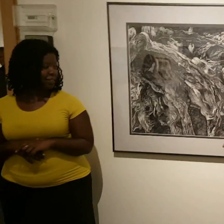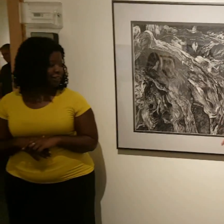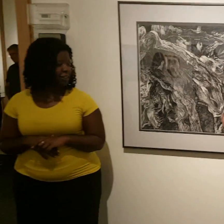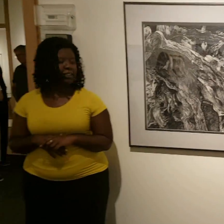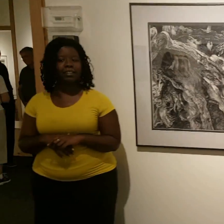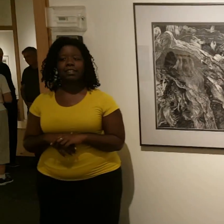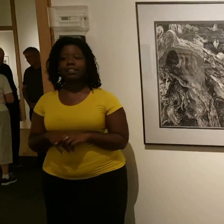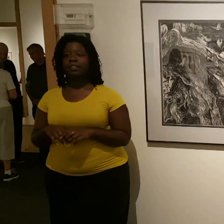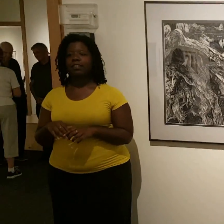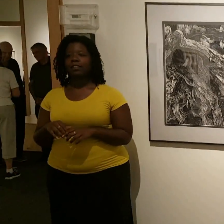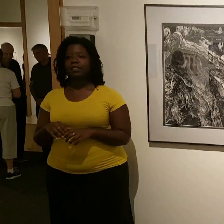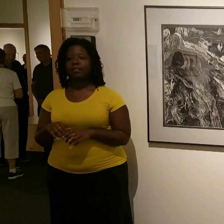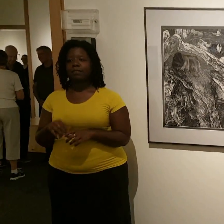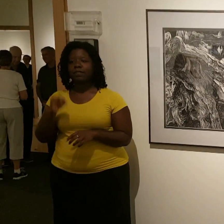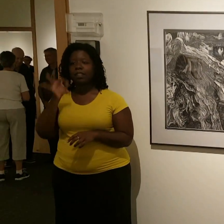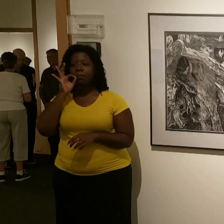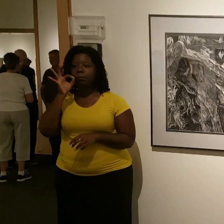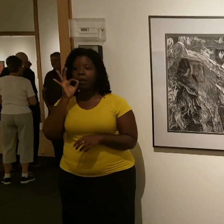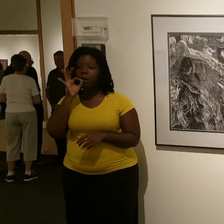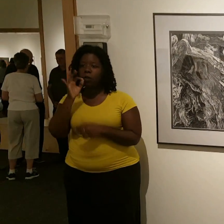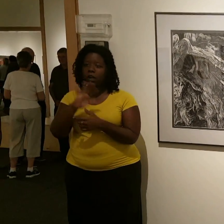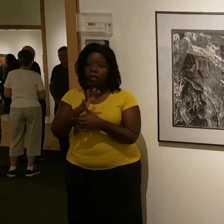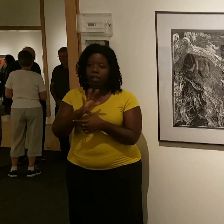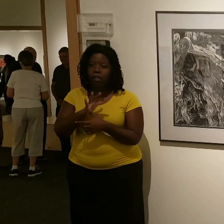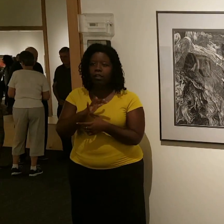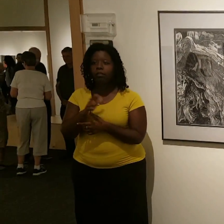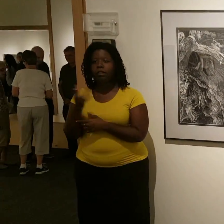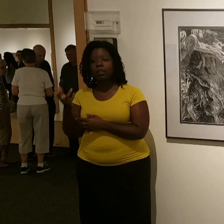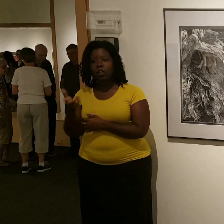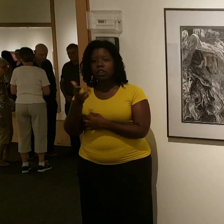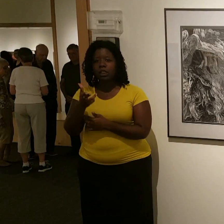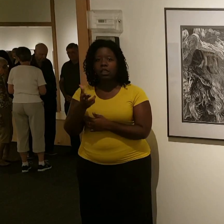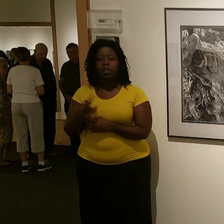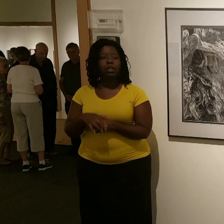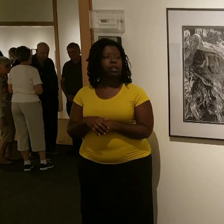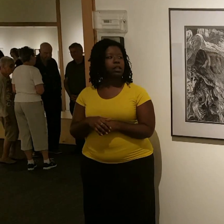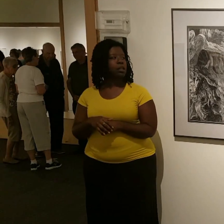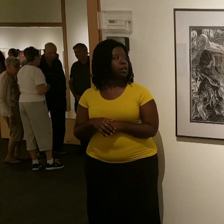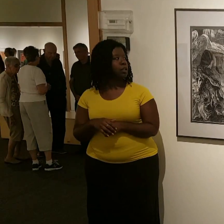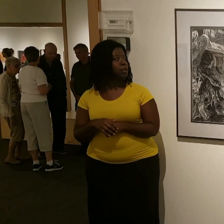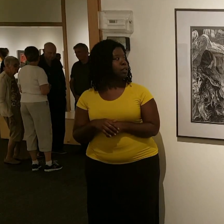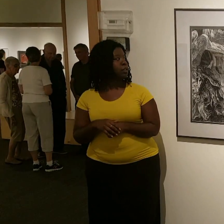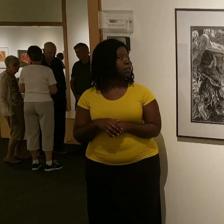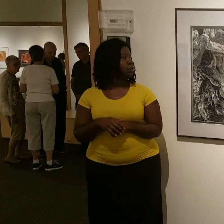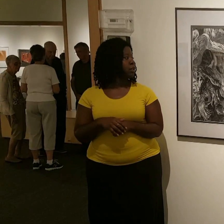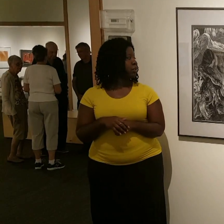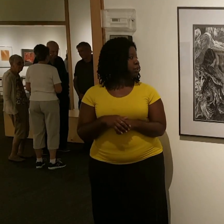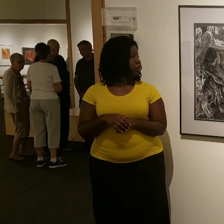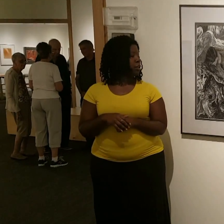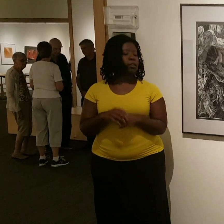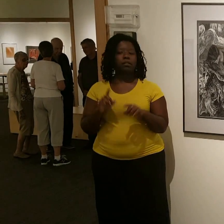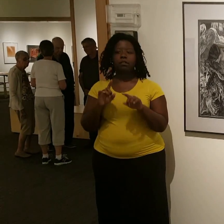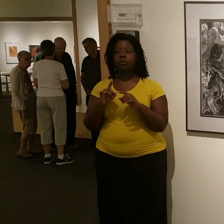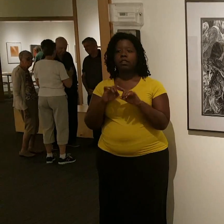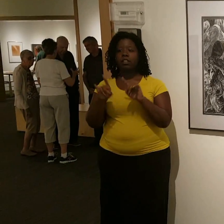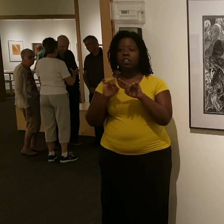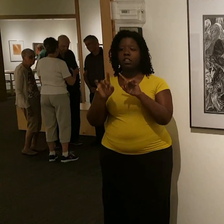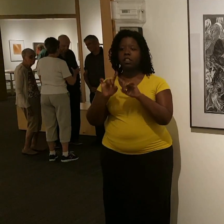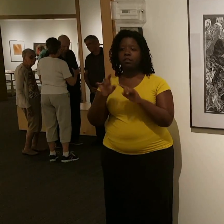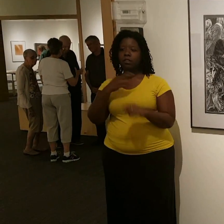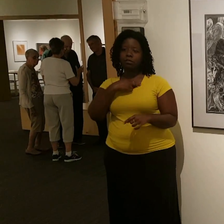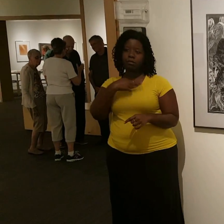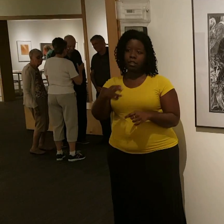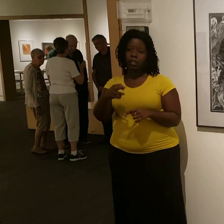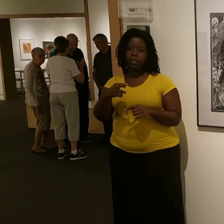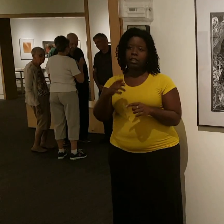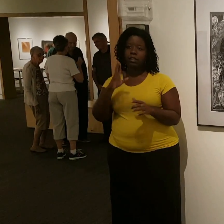crisis. There's a marijuana leaf, there's an assault rifle, there's a handgun, there are various